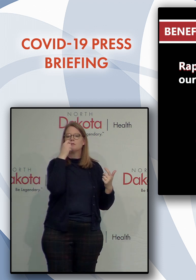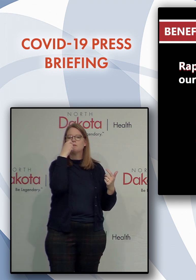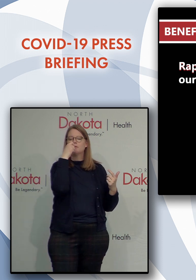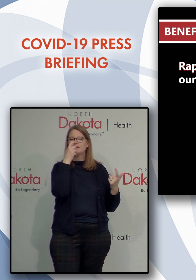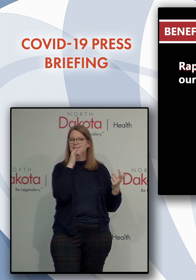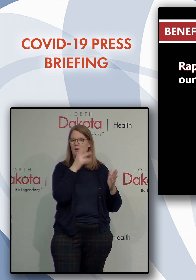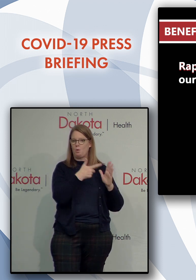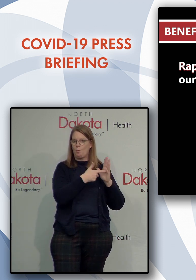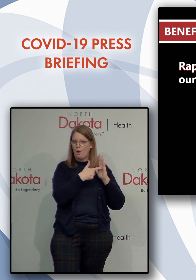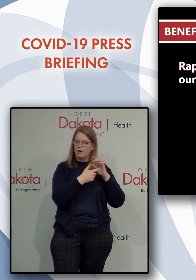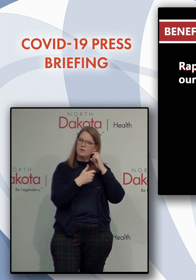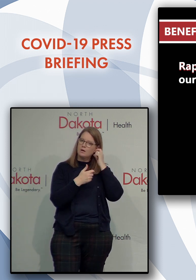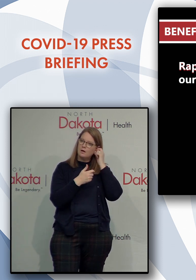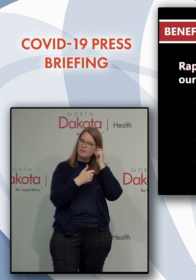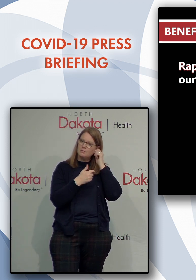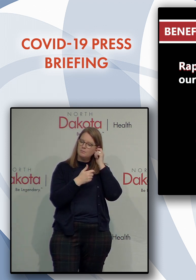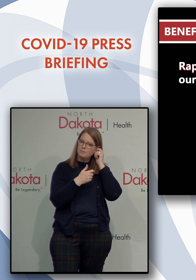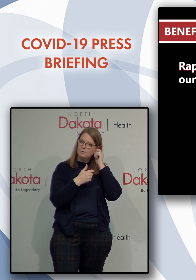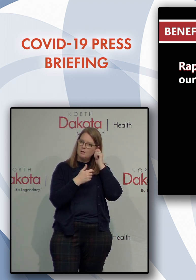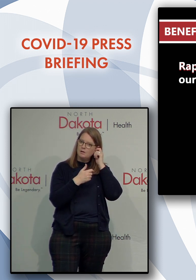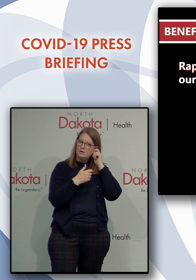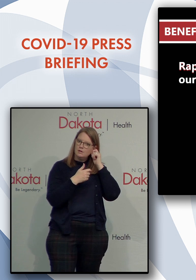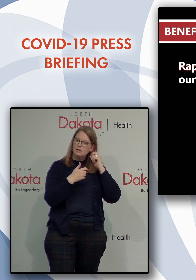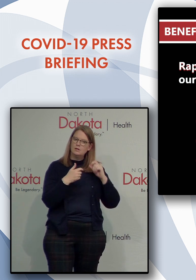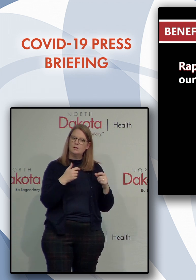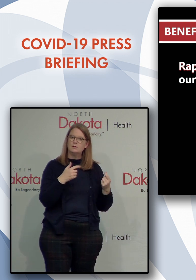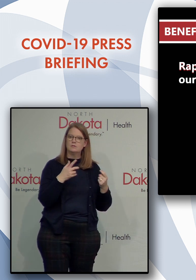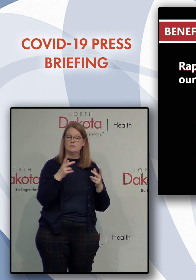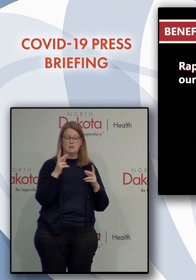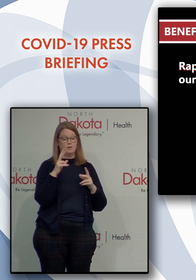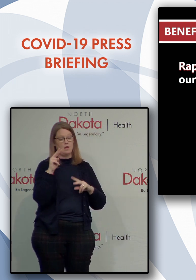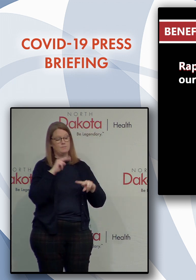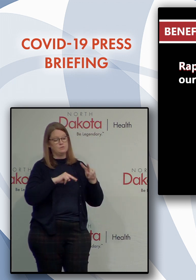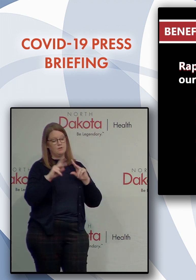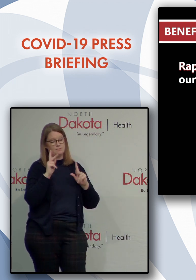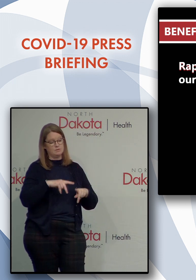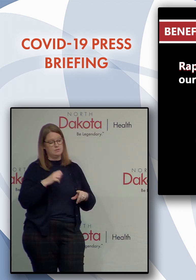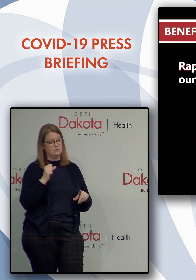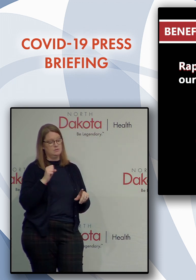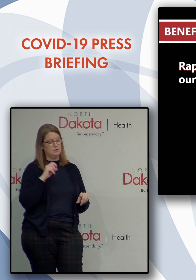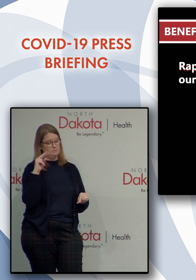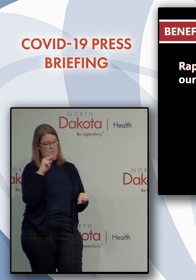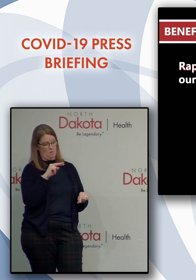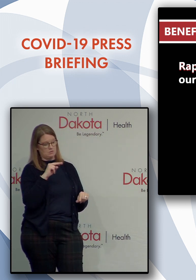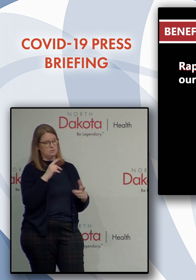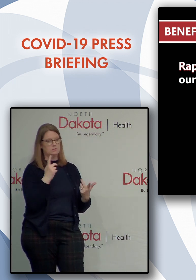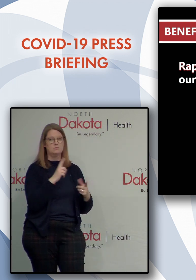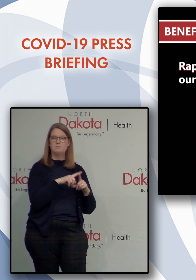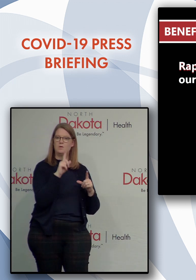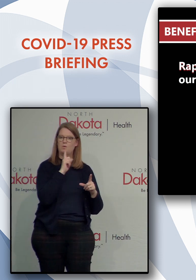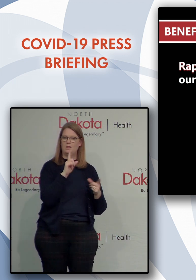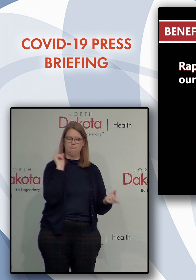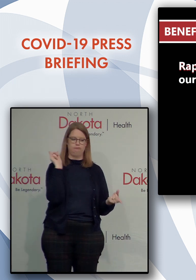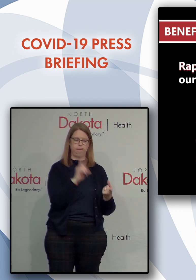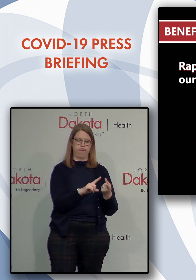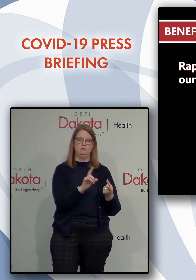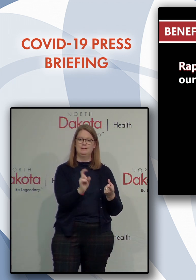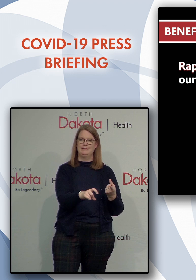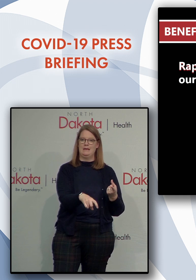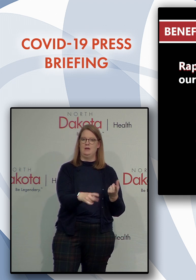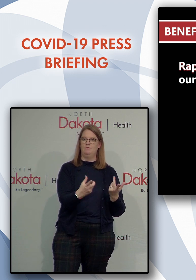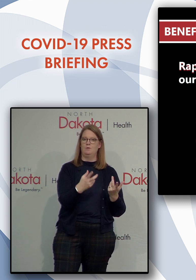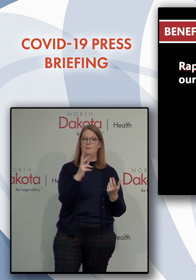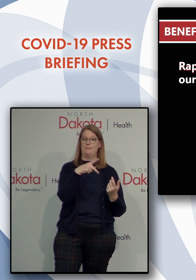not required. And so the observed person could be managing that from a medical standpoint, but we would really reduce the need